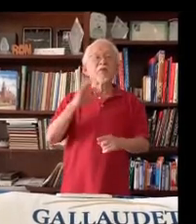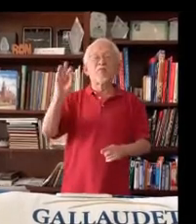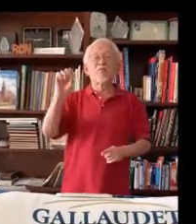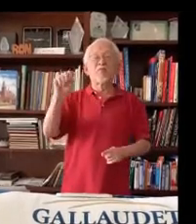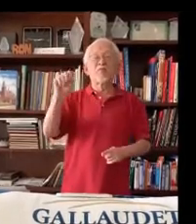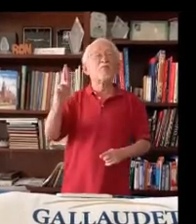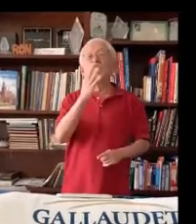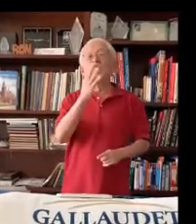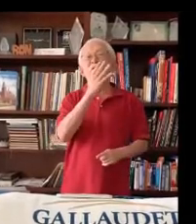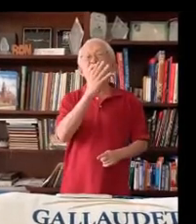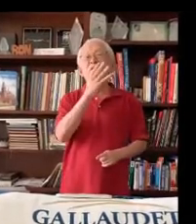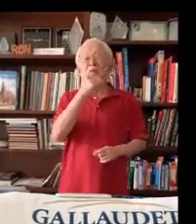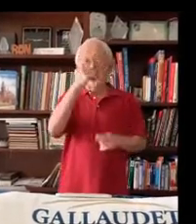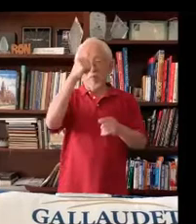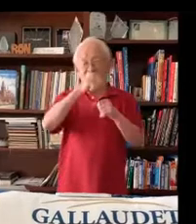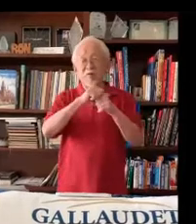my,